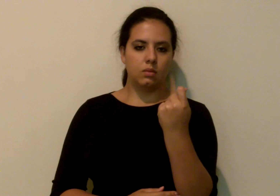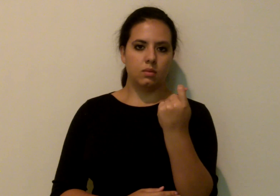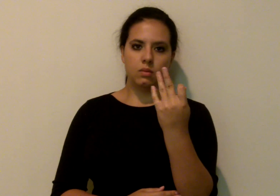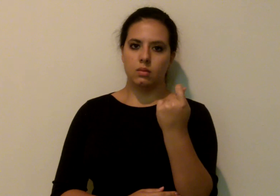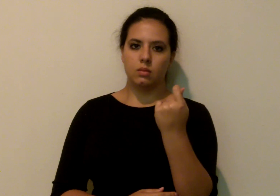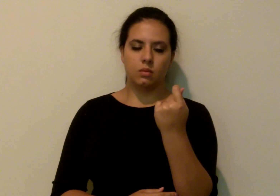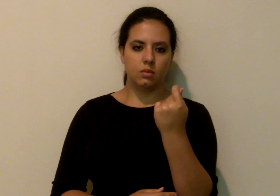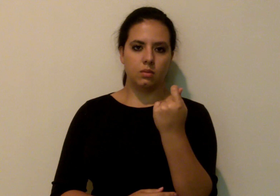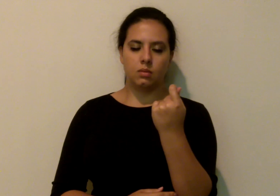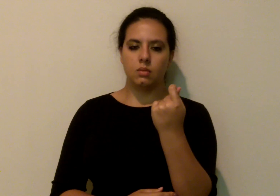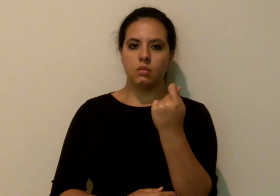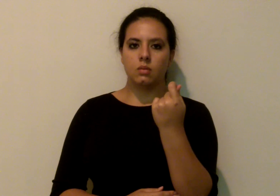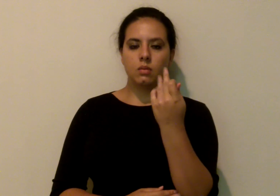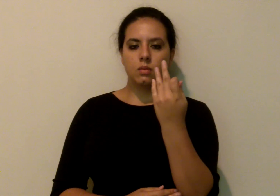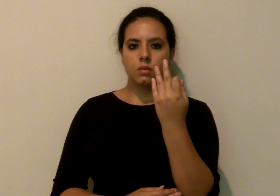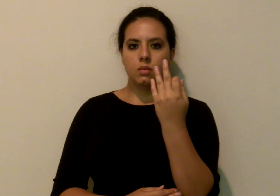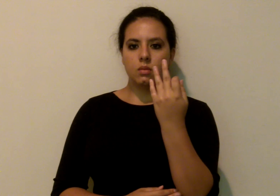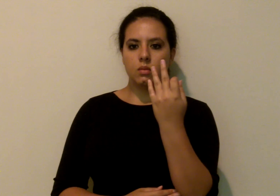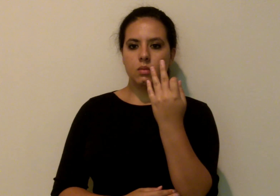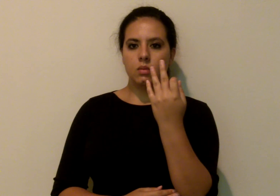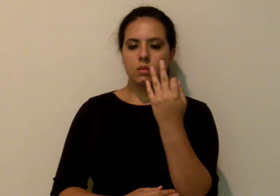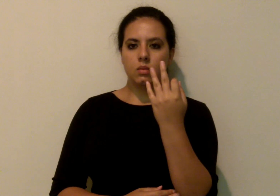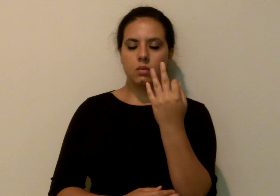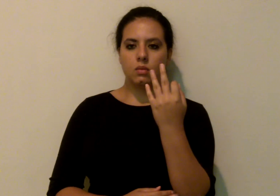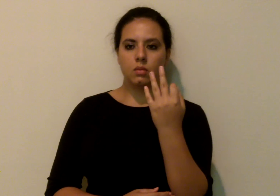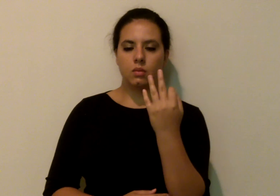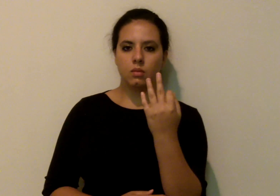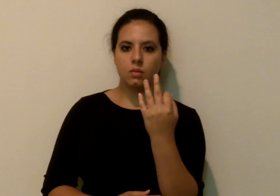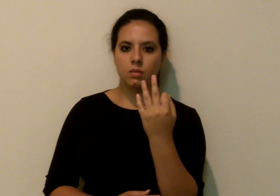not a 19. That is